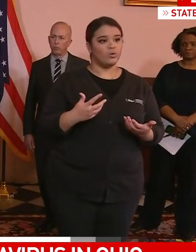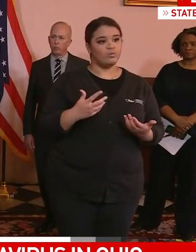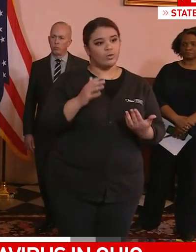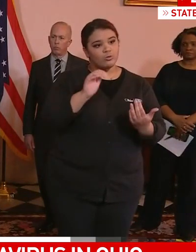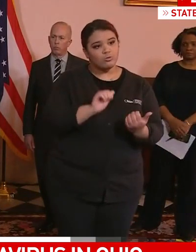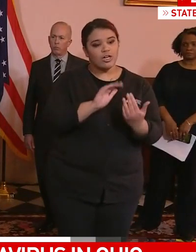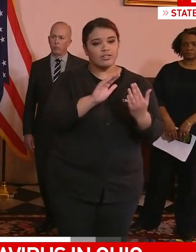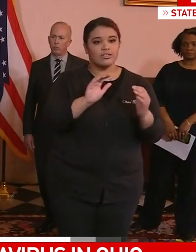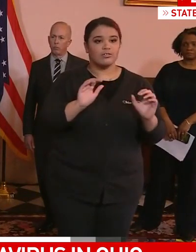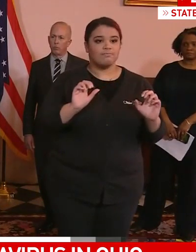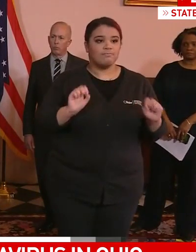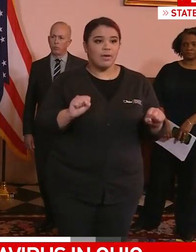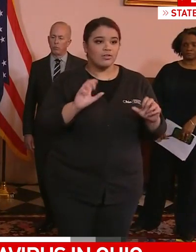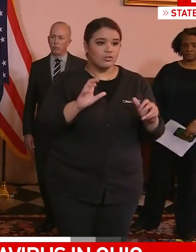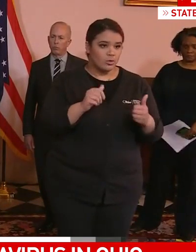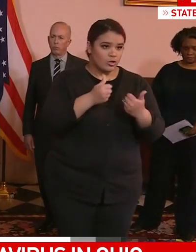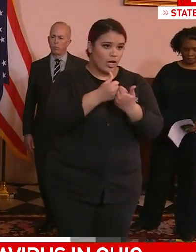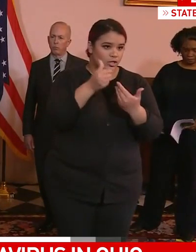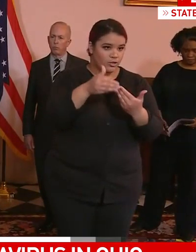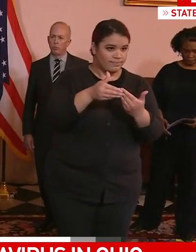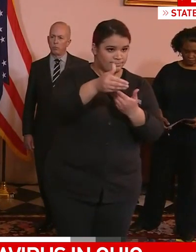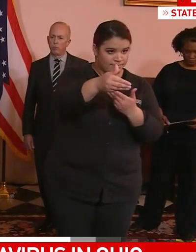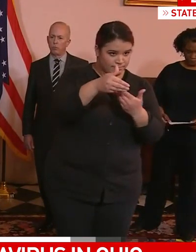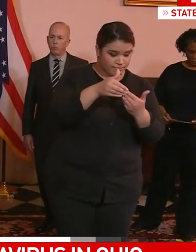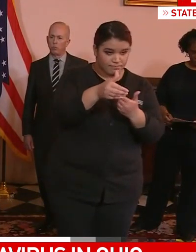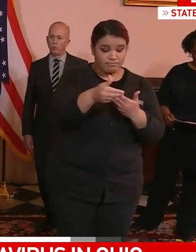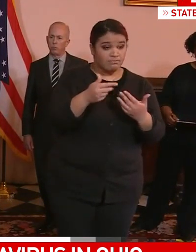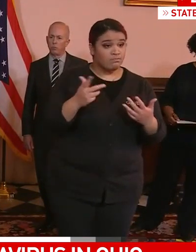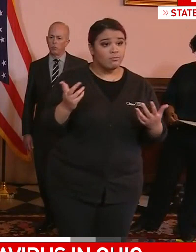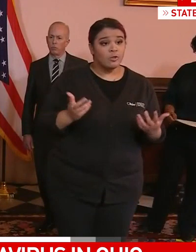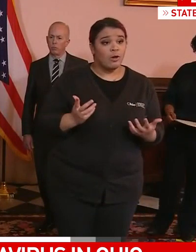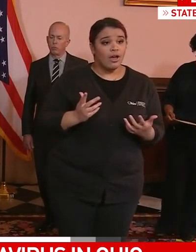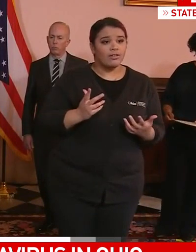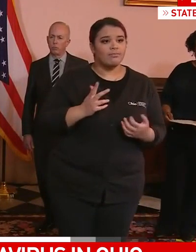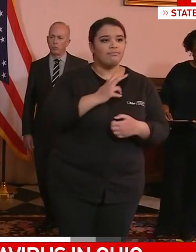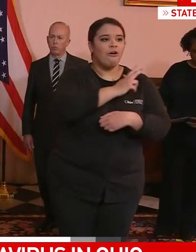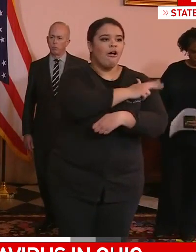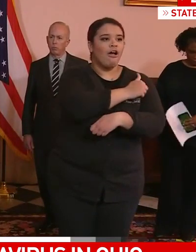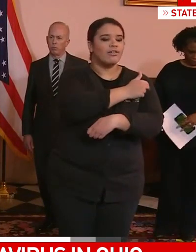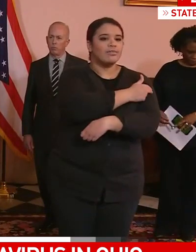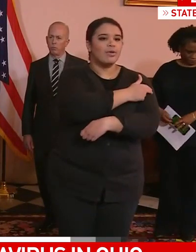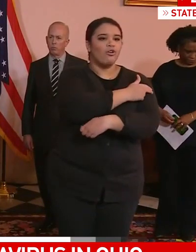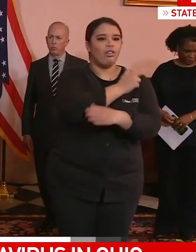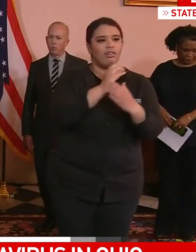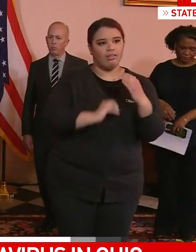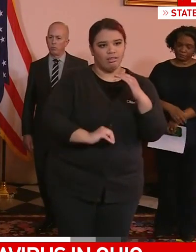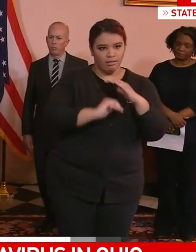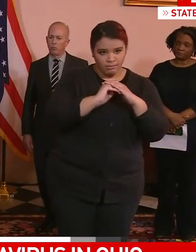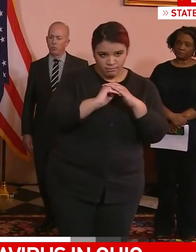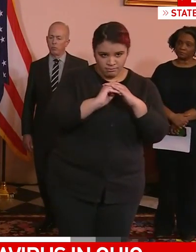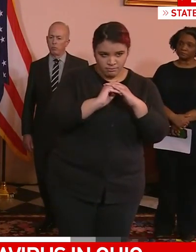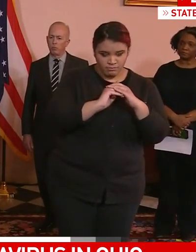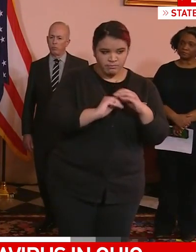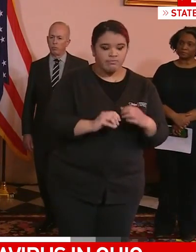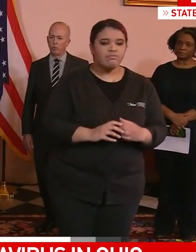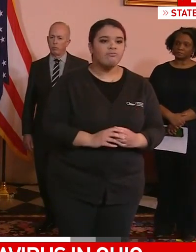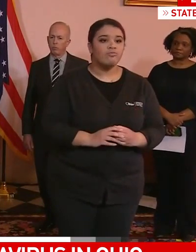and that is our hospital capacity, and making sure that when this hits